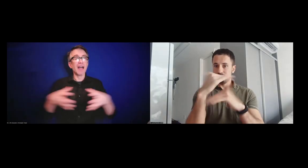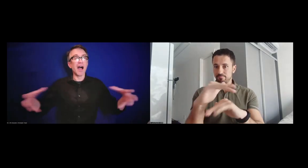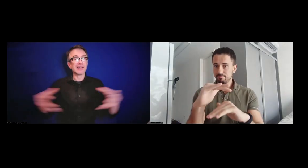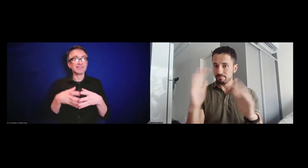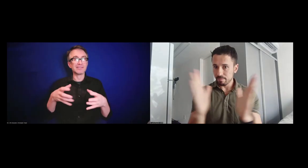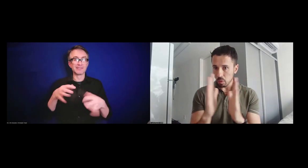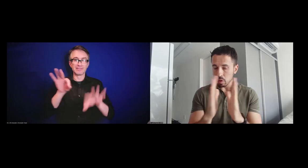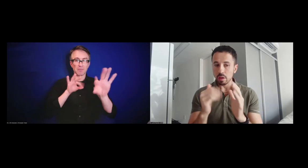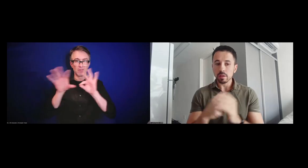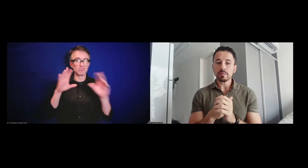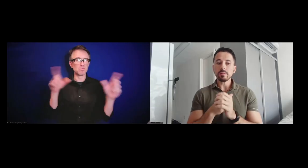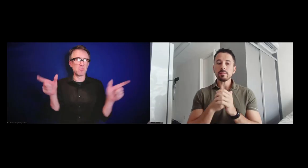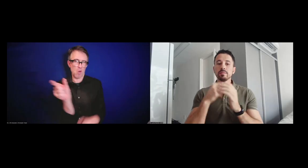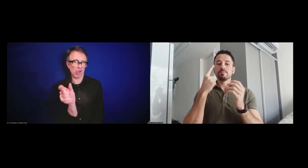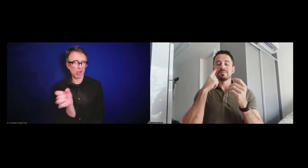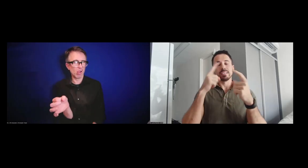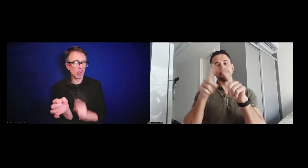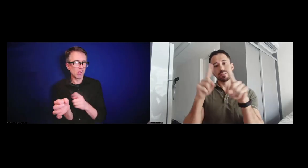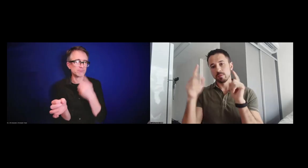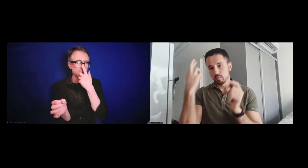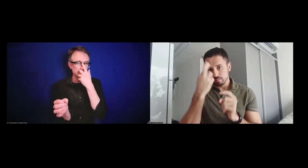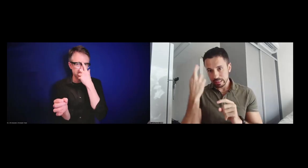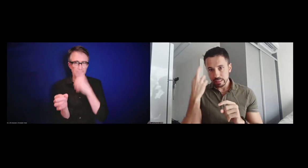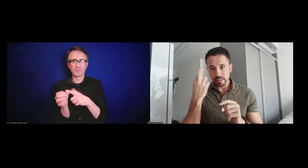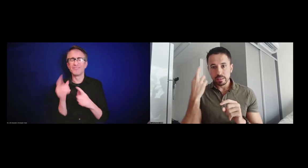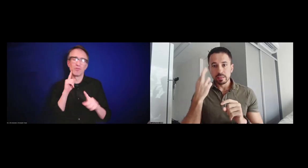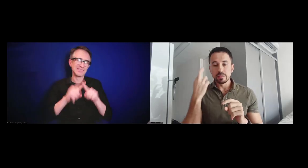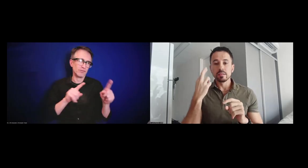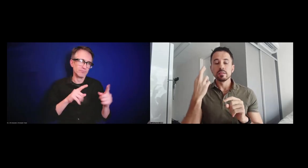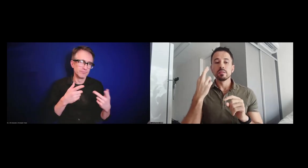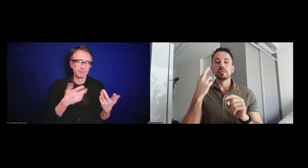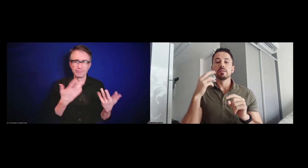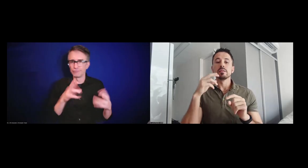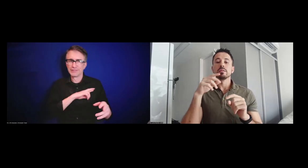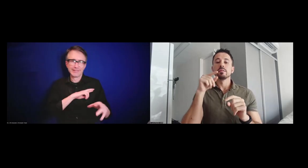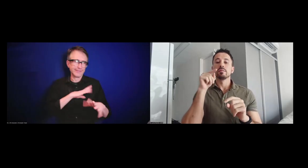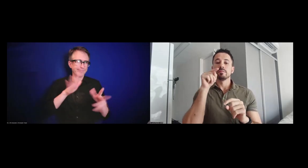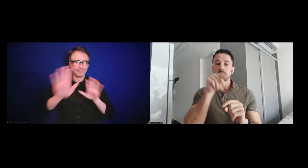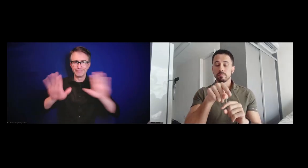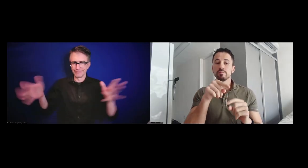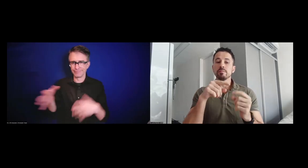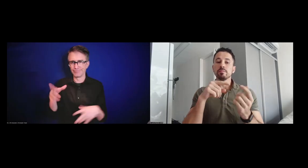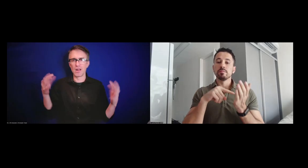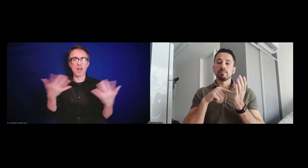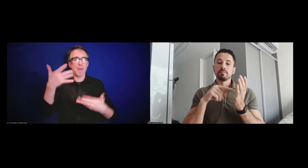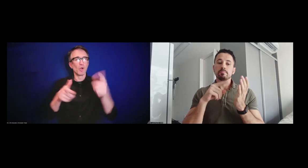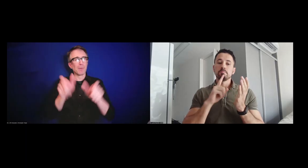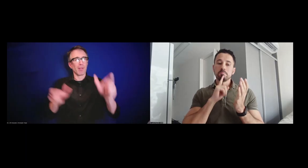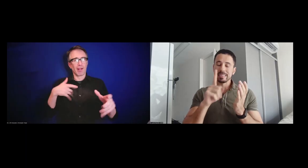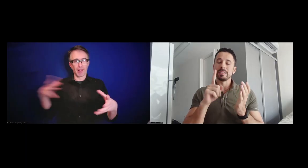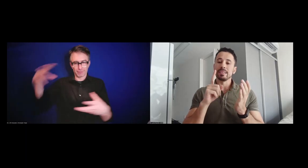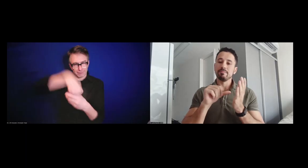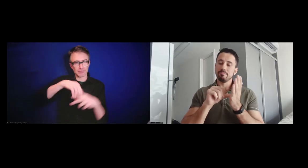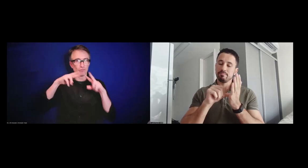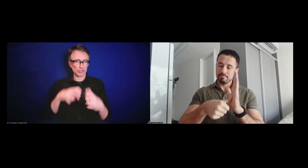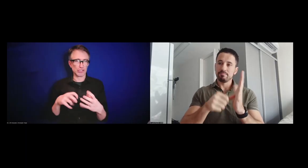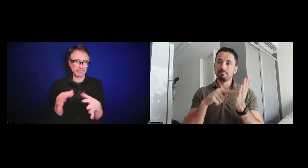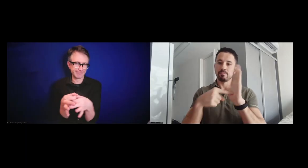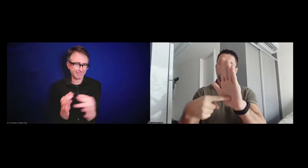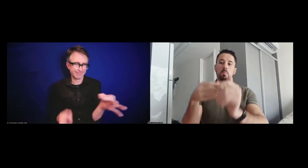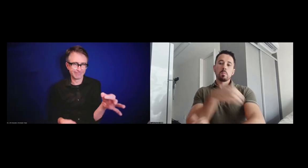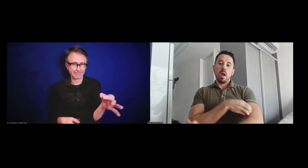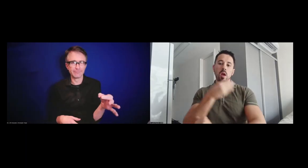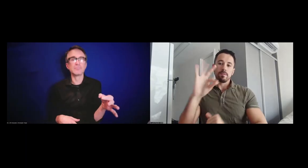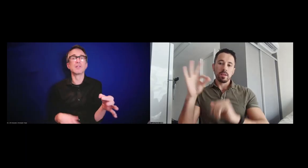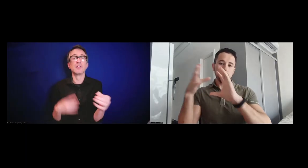There's sample size is huge. It can be a huge issue, but it can be because it can be very limited. The reason is